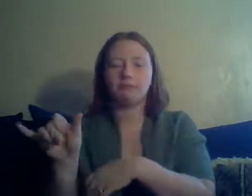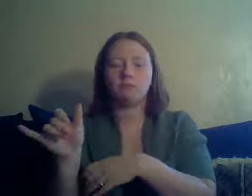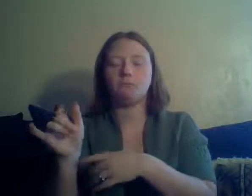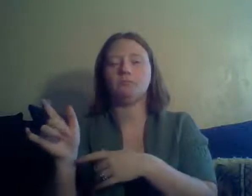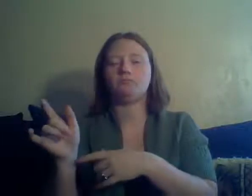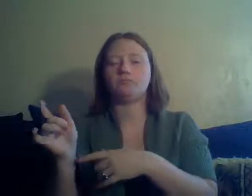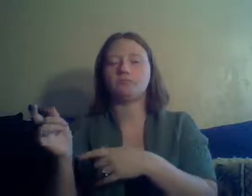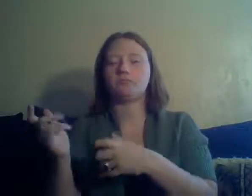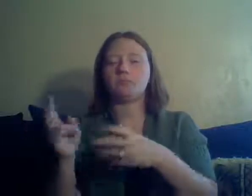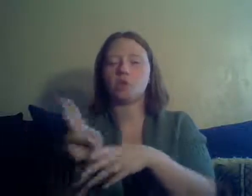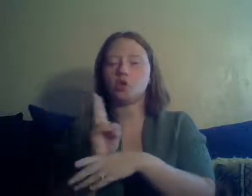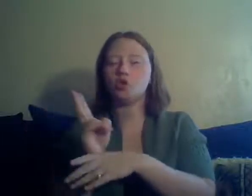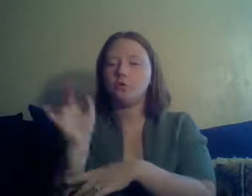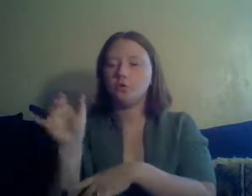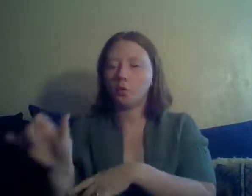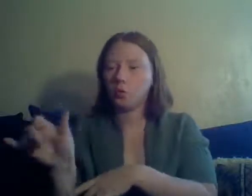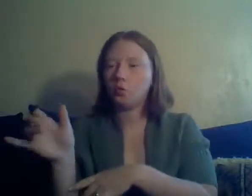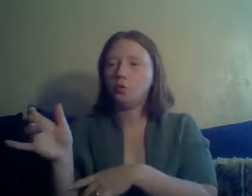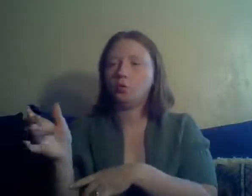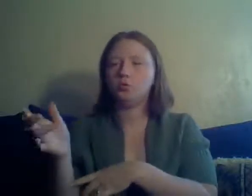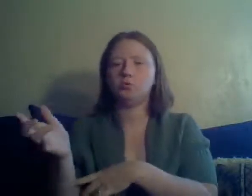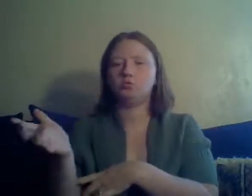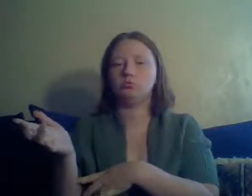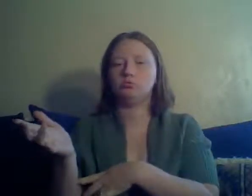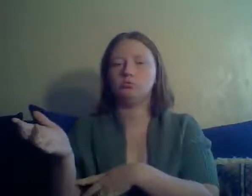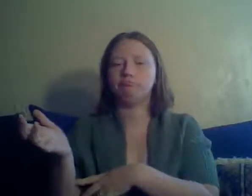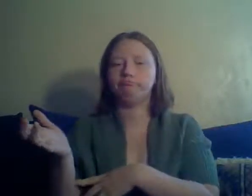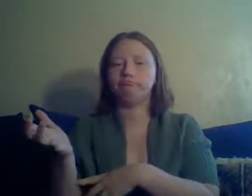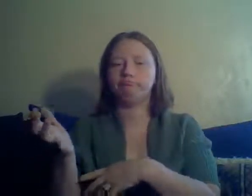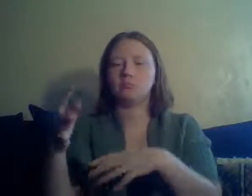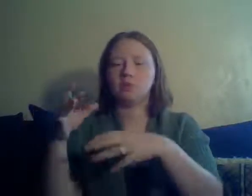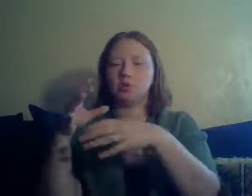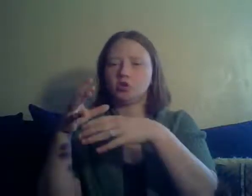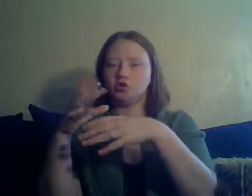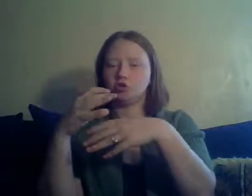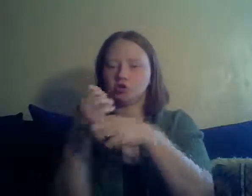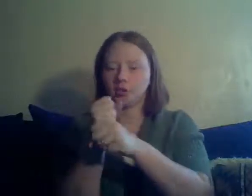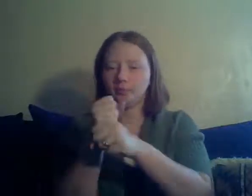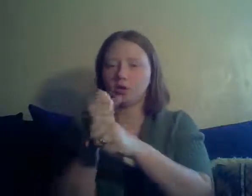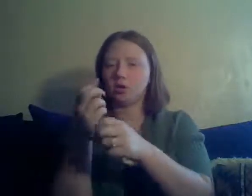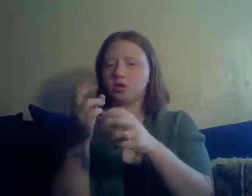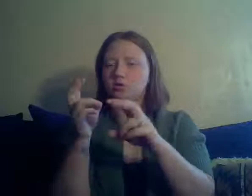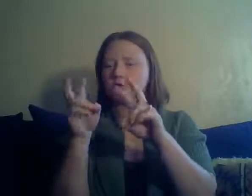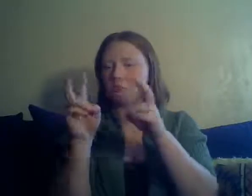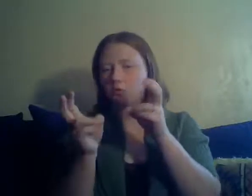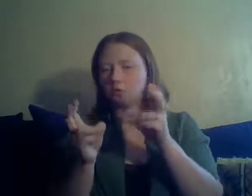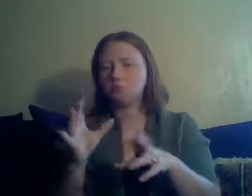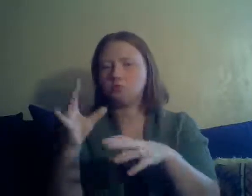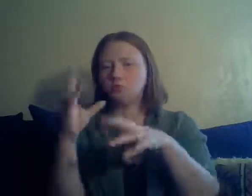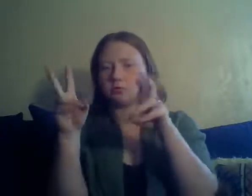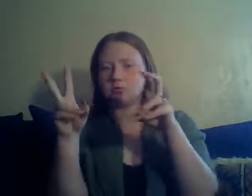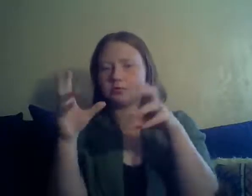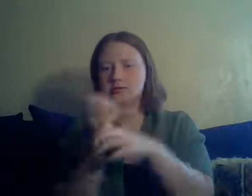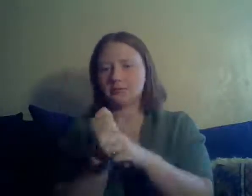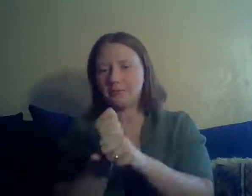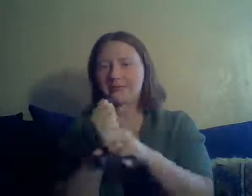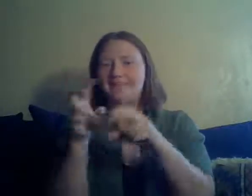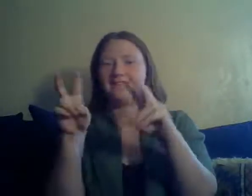always tempted to summarize the article, and then in the report again, write another summary of the